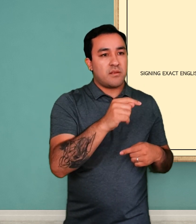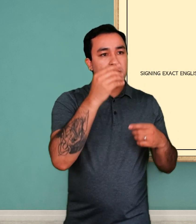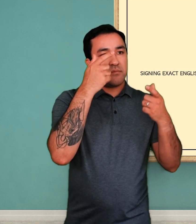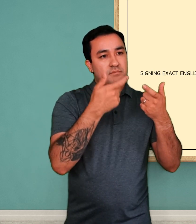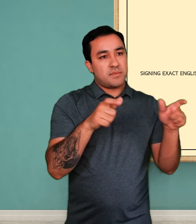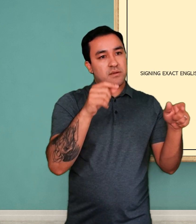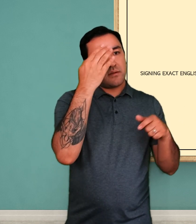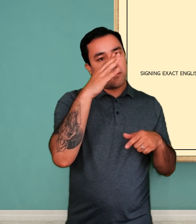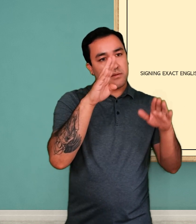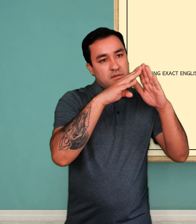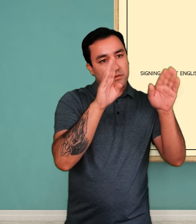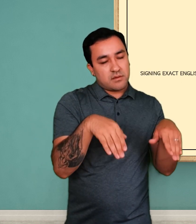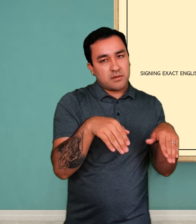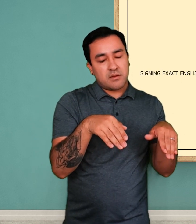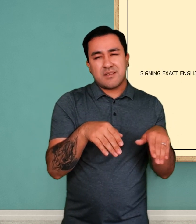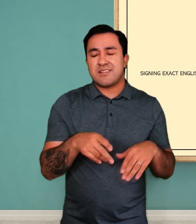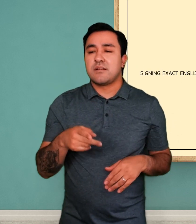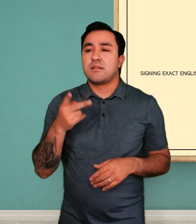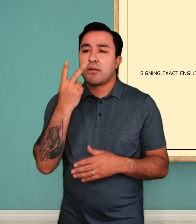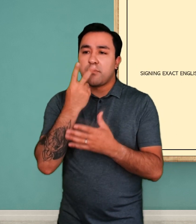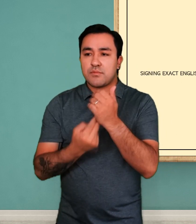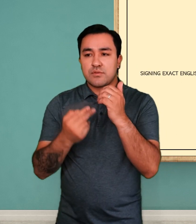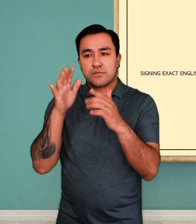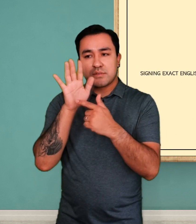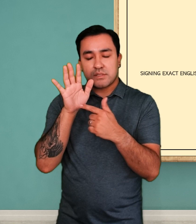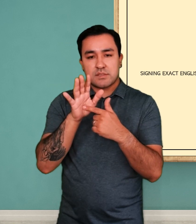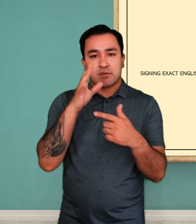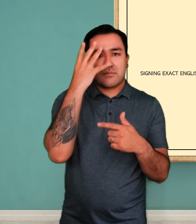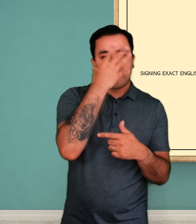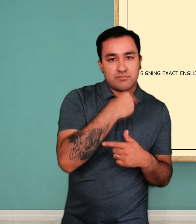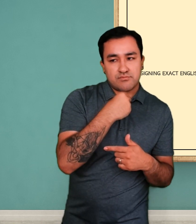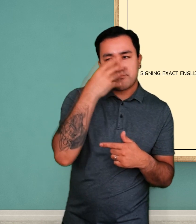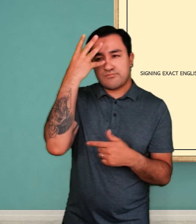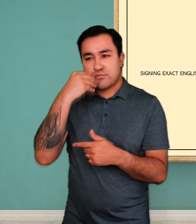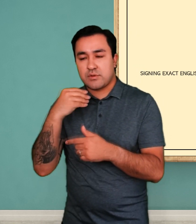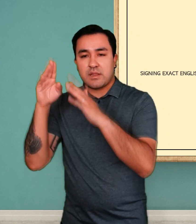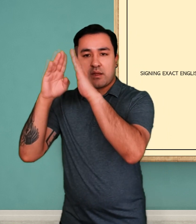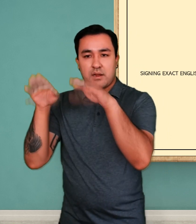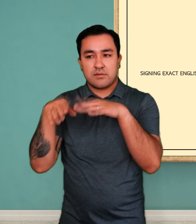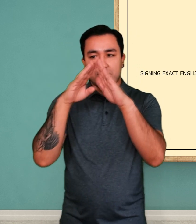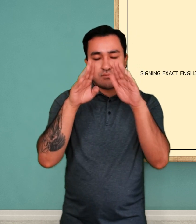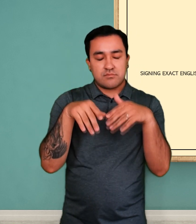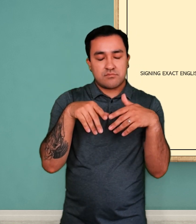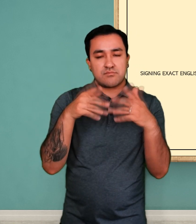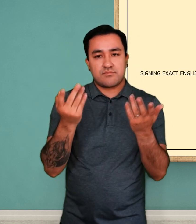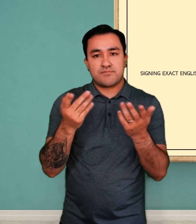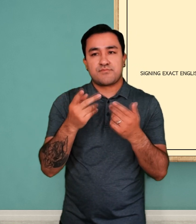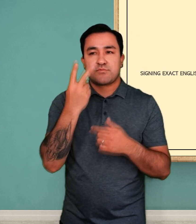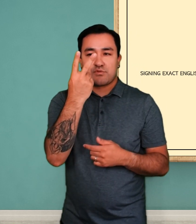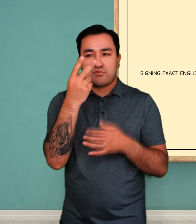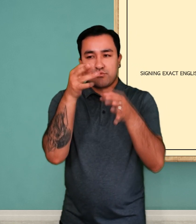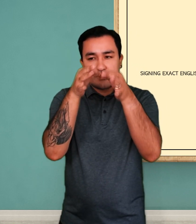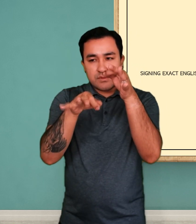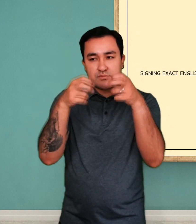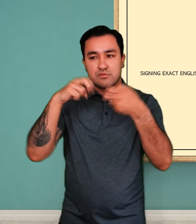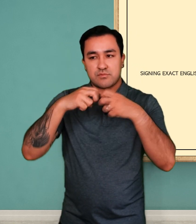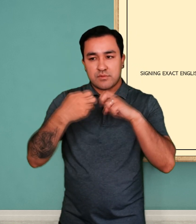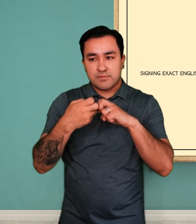In both these examples, beautiful and handsome and the big blue house, we are presented with two simple problems. Language, as